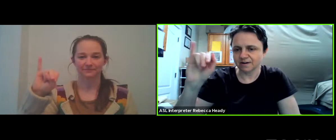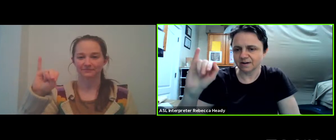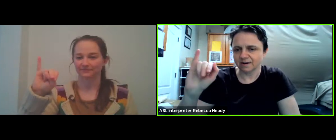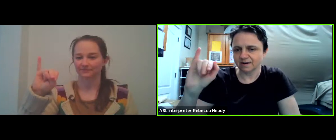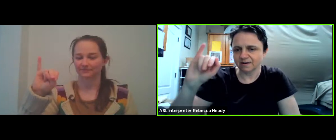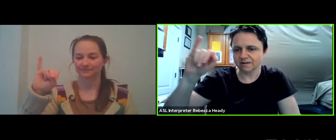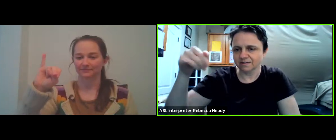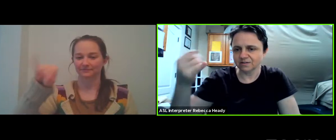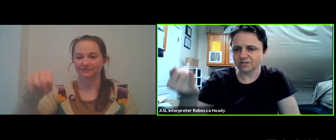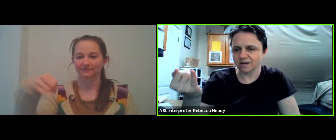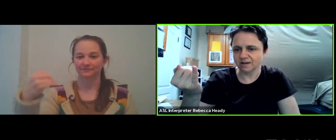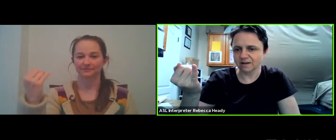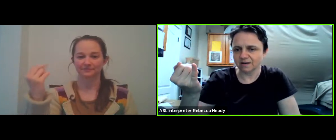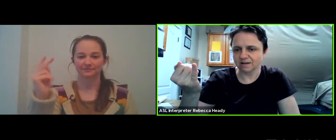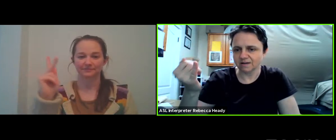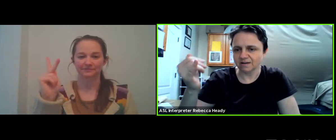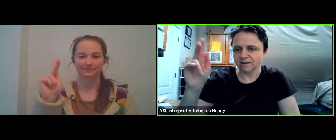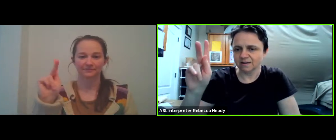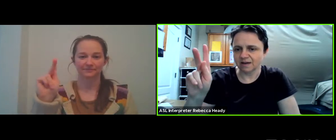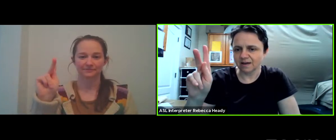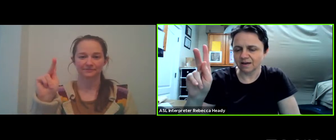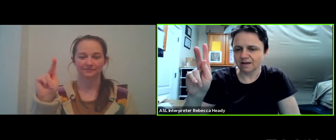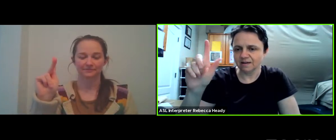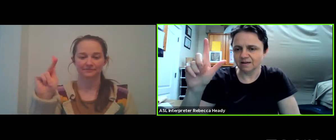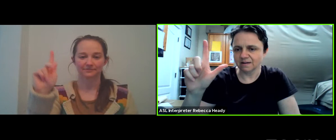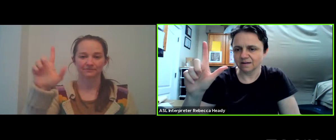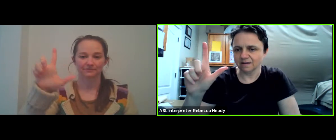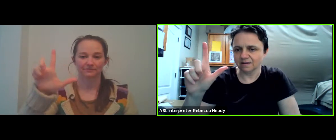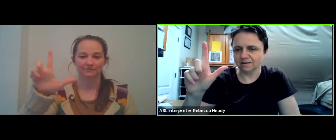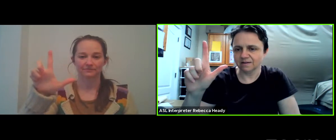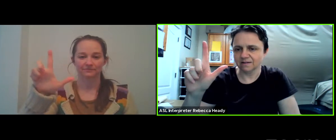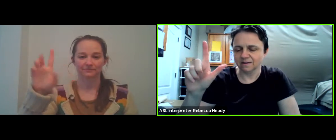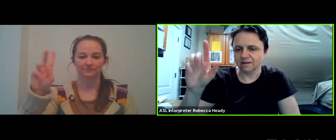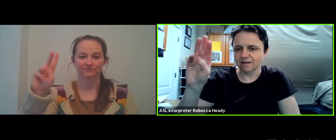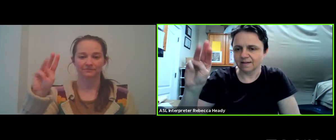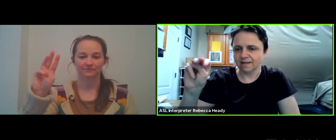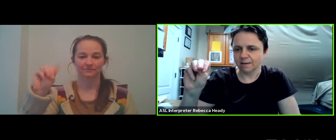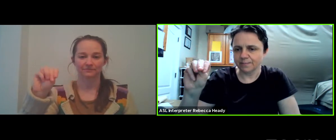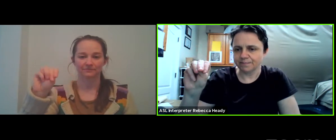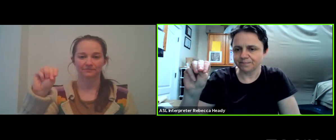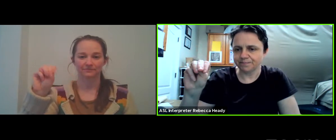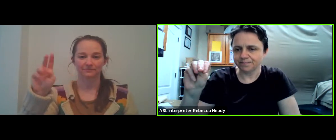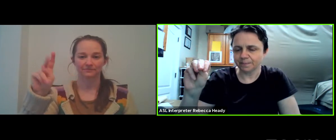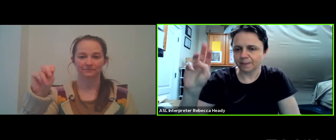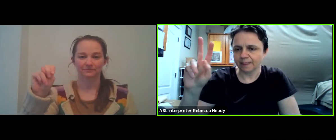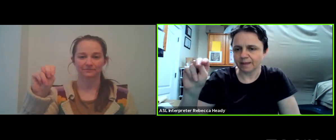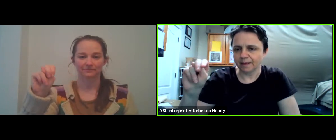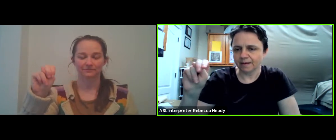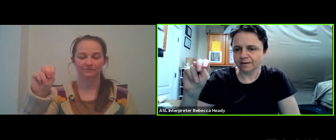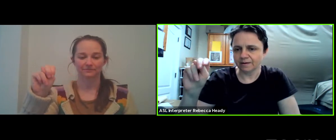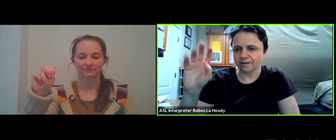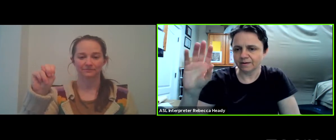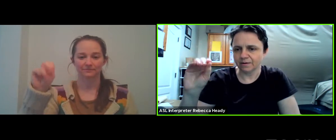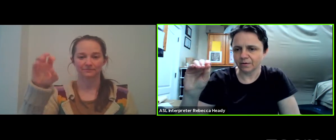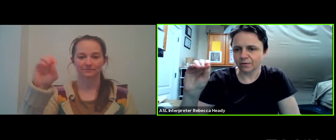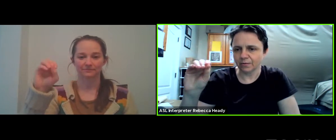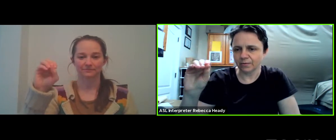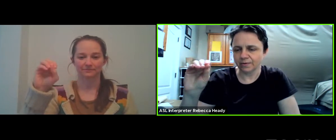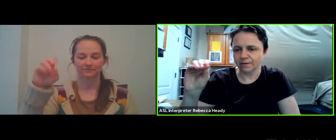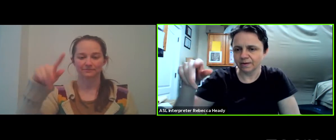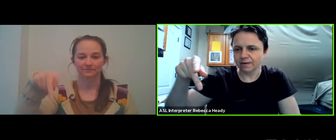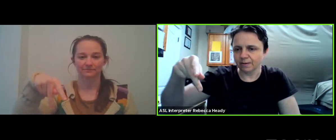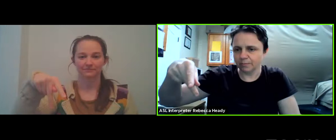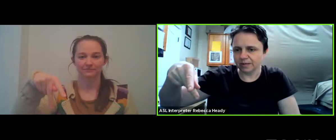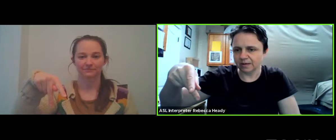H, I, J, K, L, M, N,